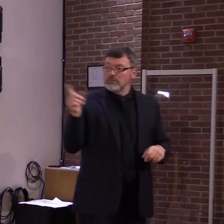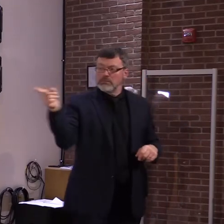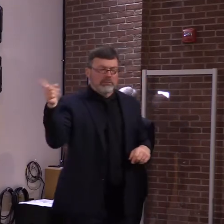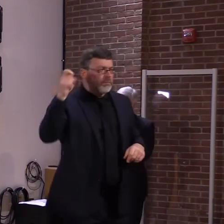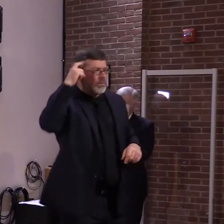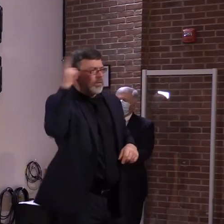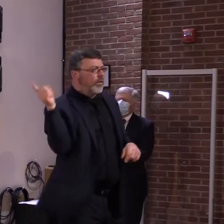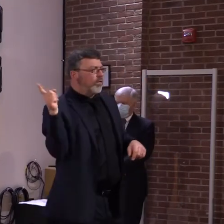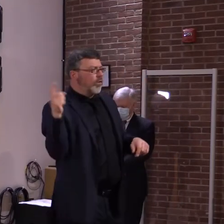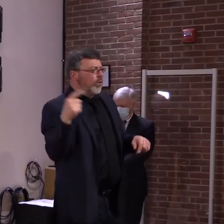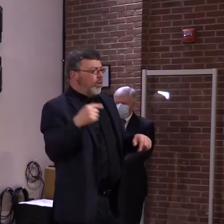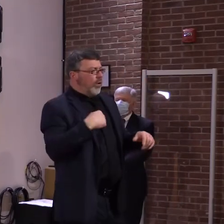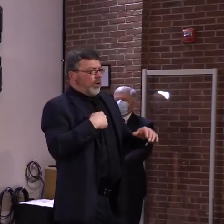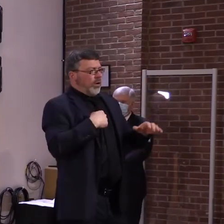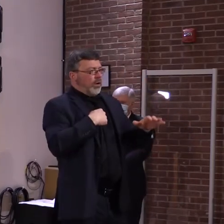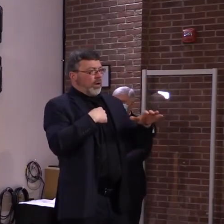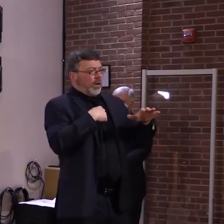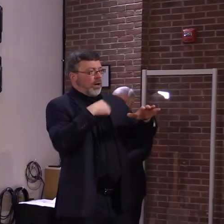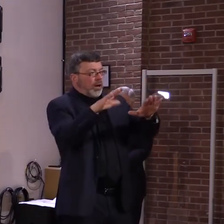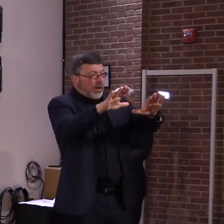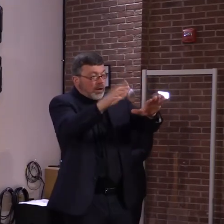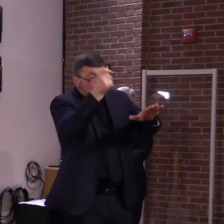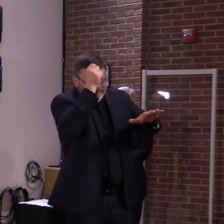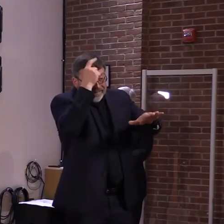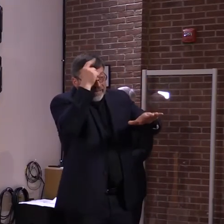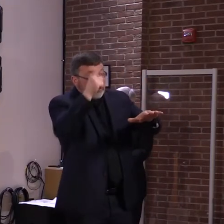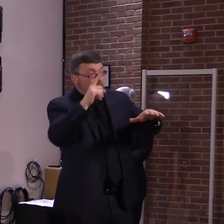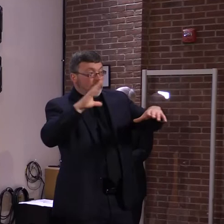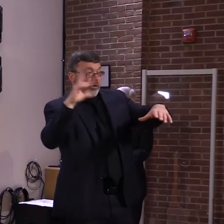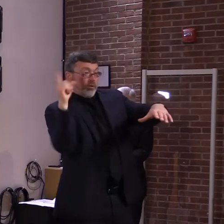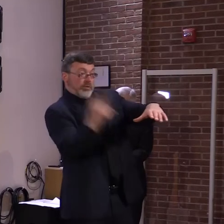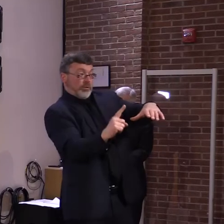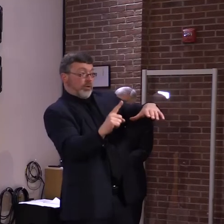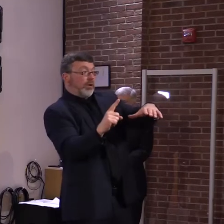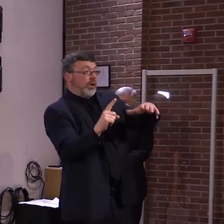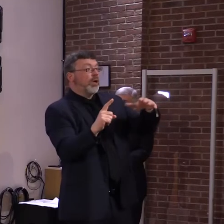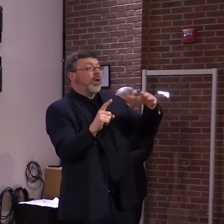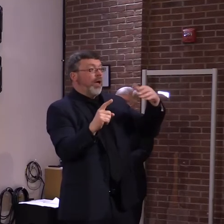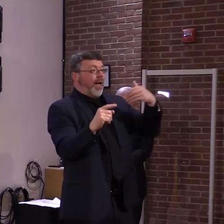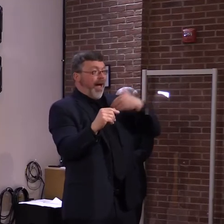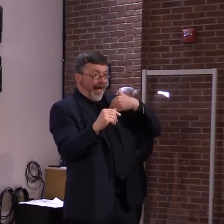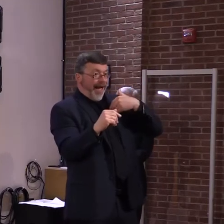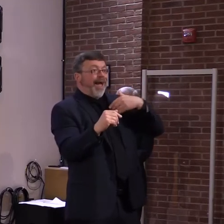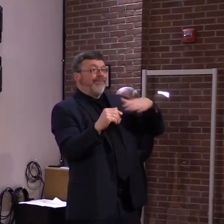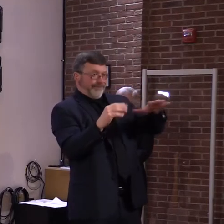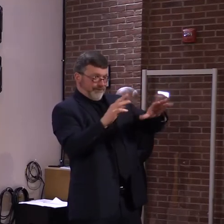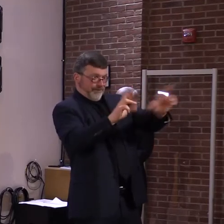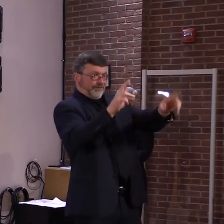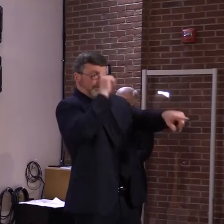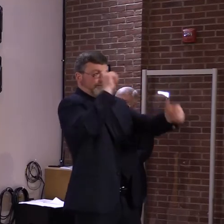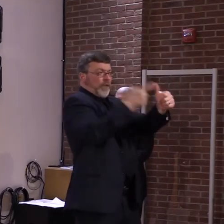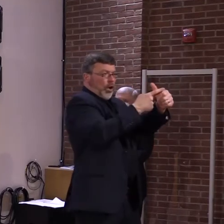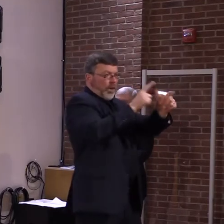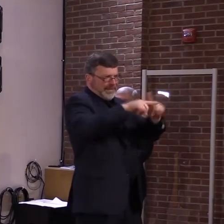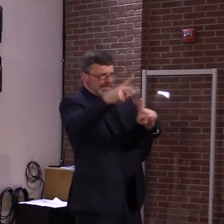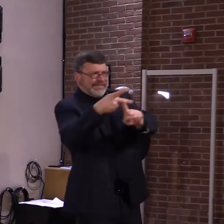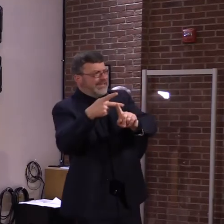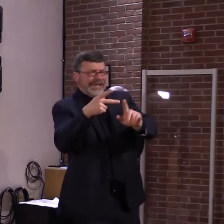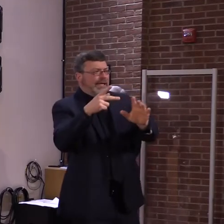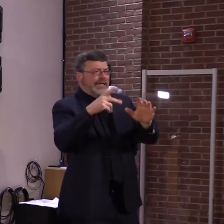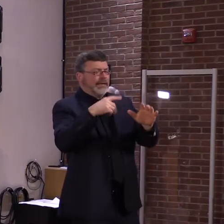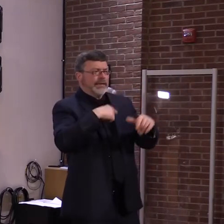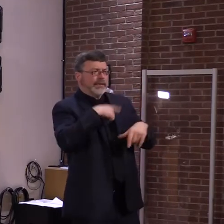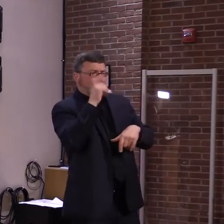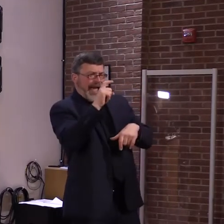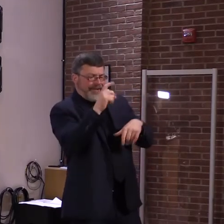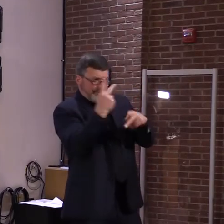of all, they would have to make sure of that, and which manufacturer it is as well, Pfizer or Moderna, so